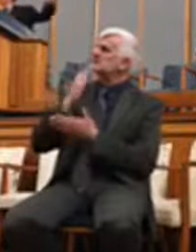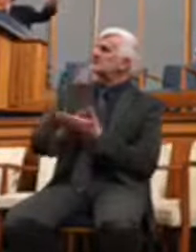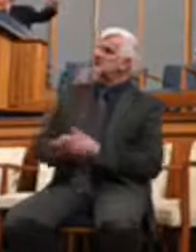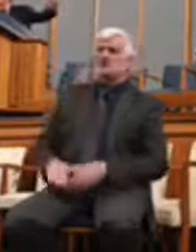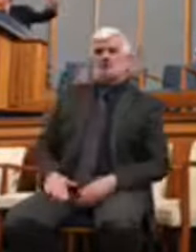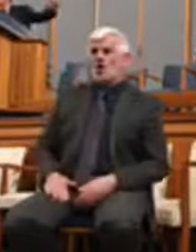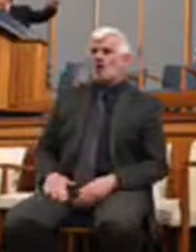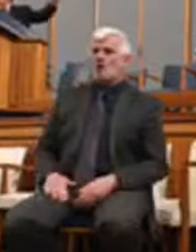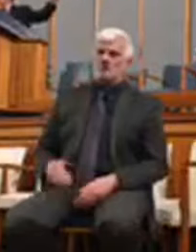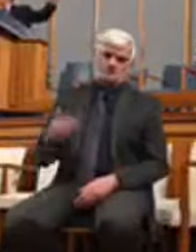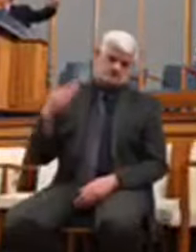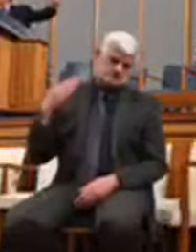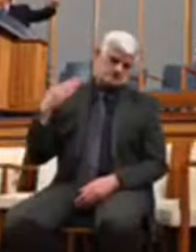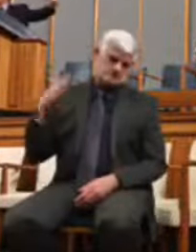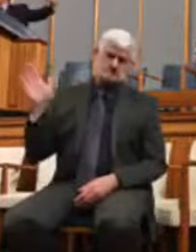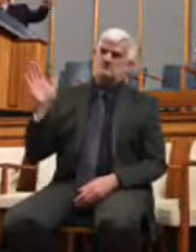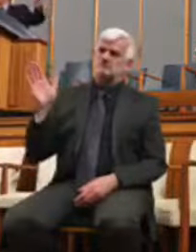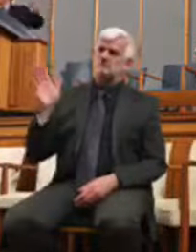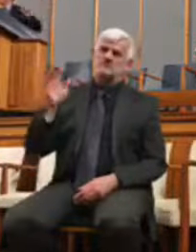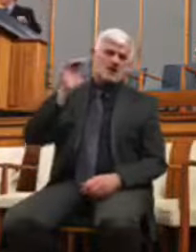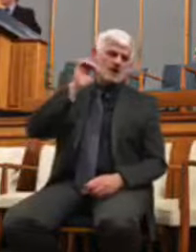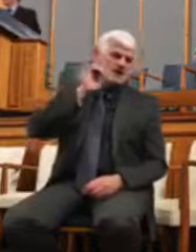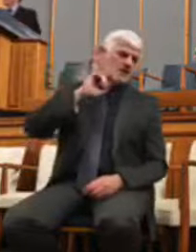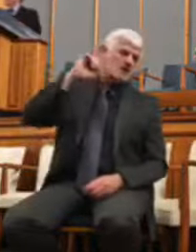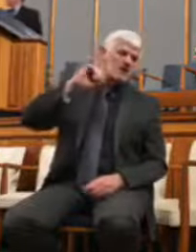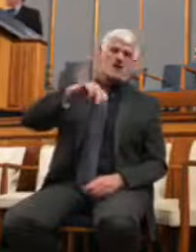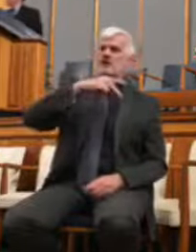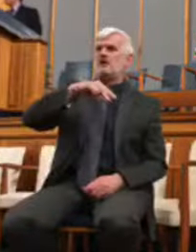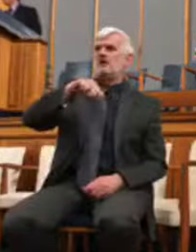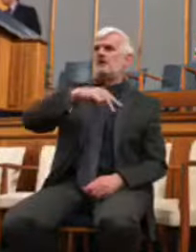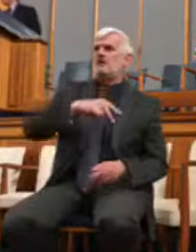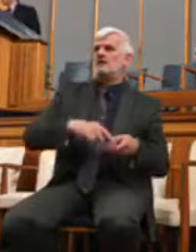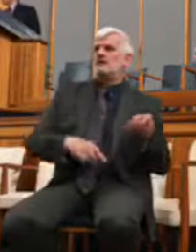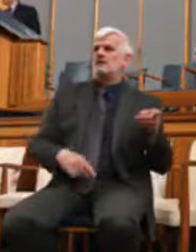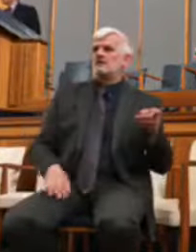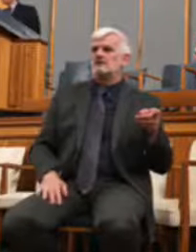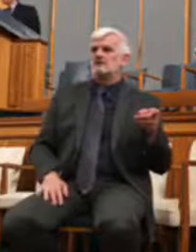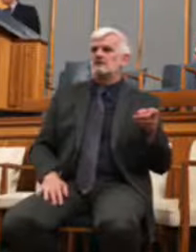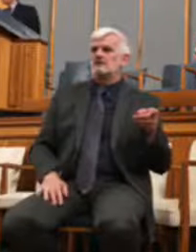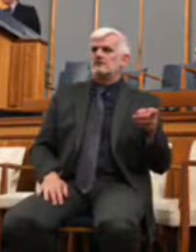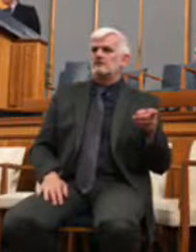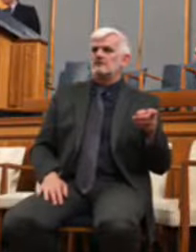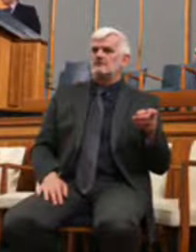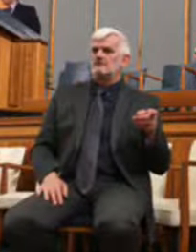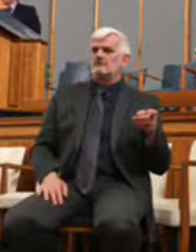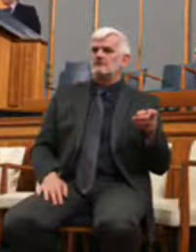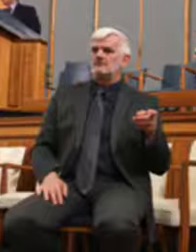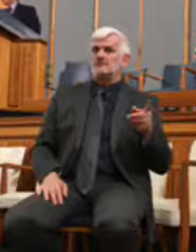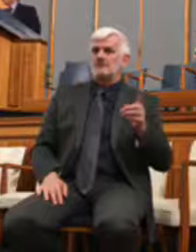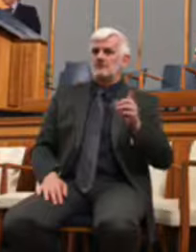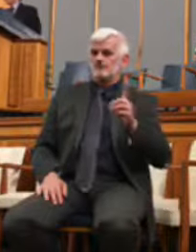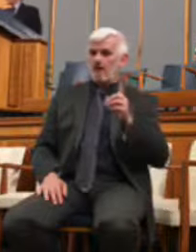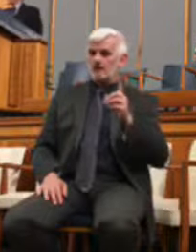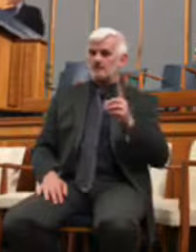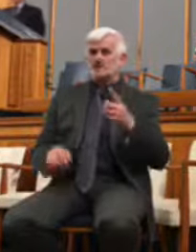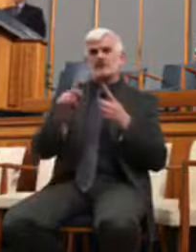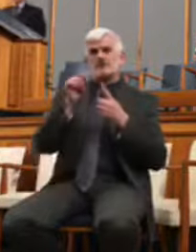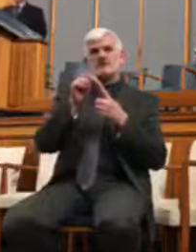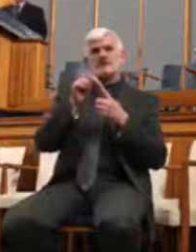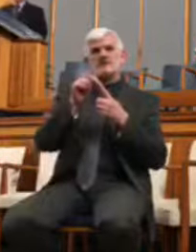away from God, and he hanged himself. But the difference, Peter, this we know about